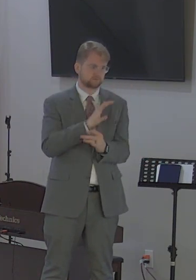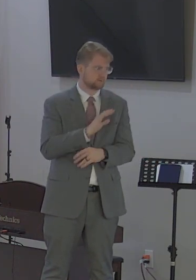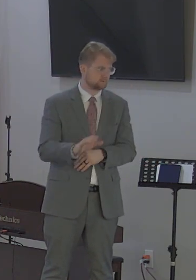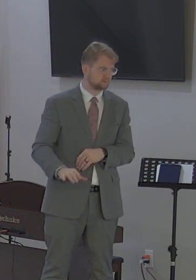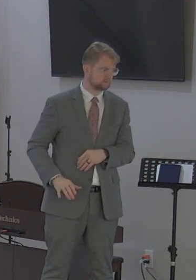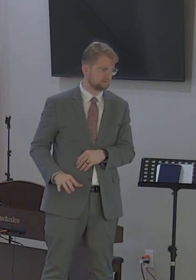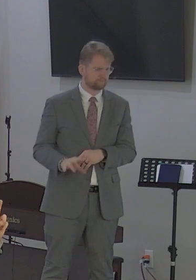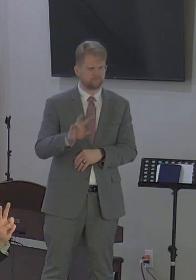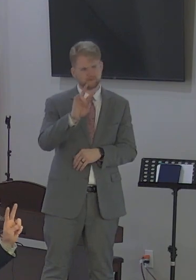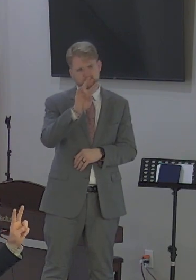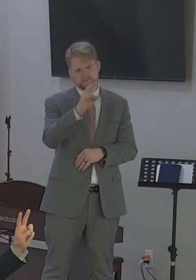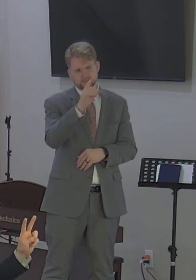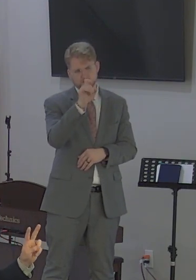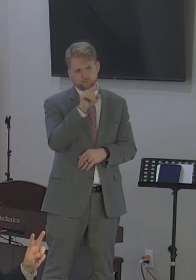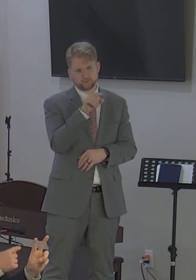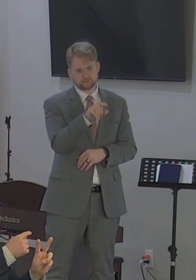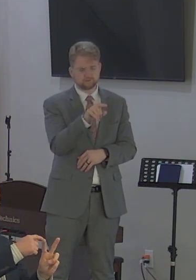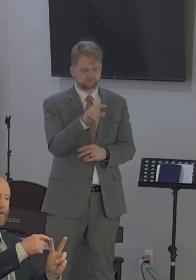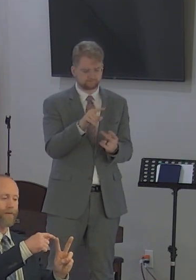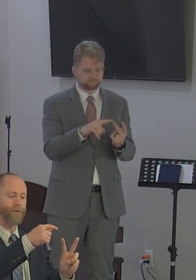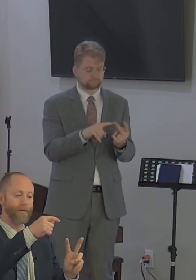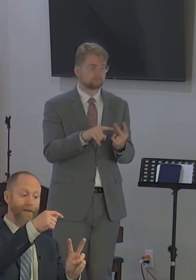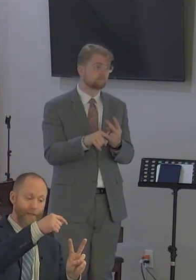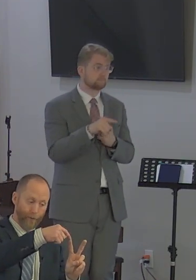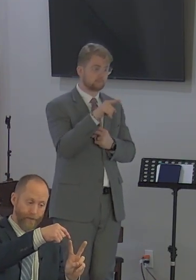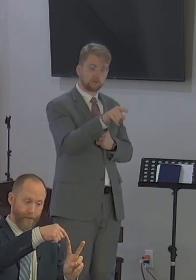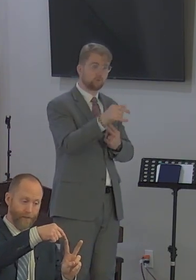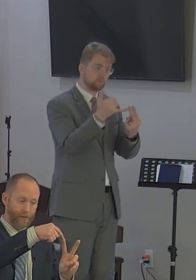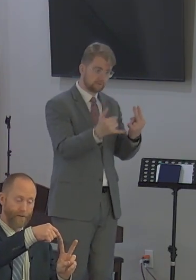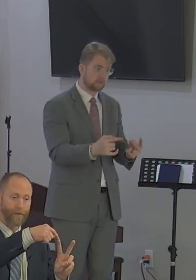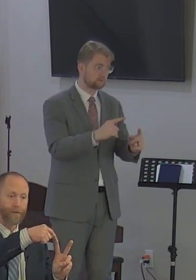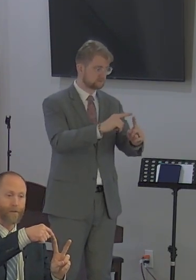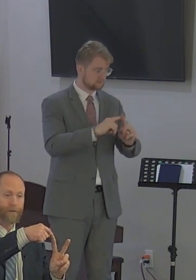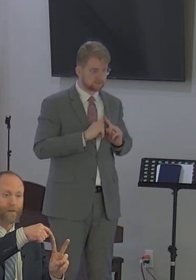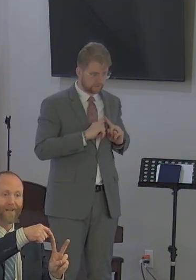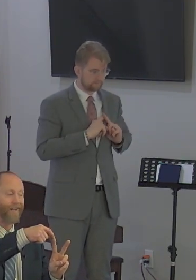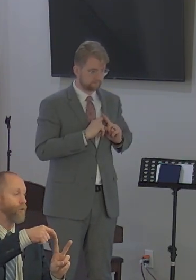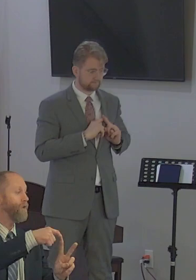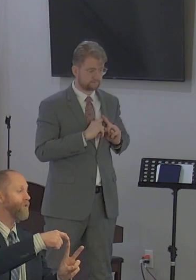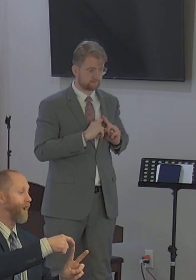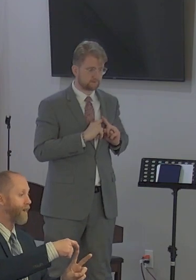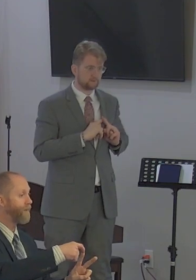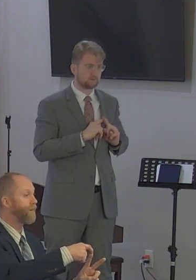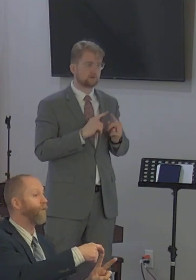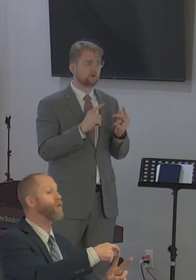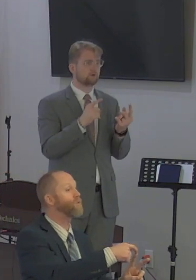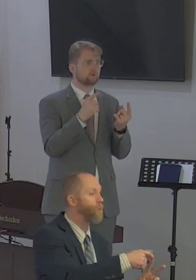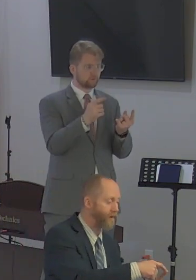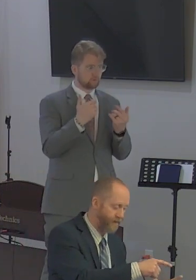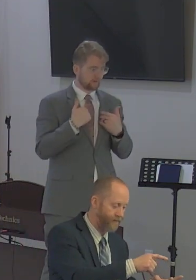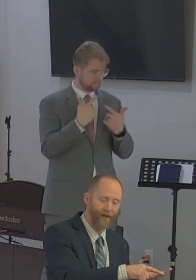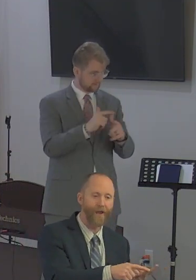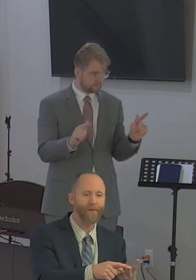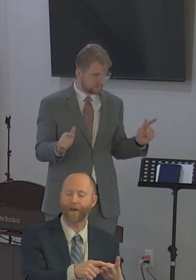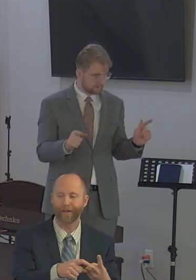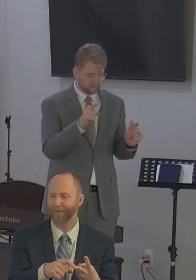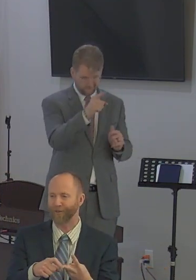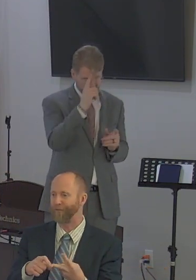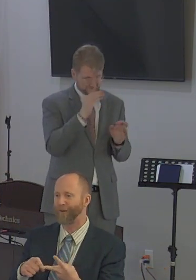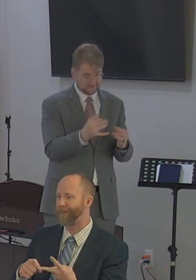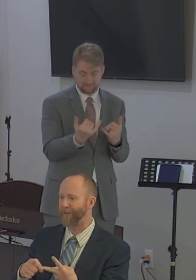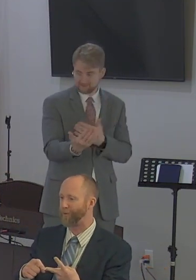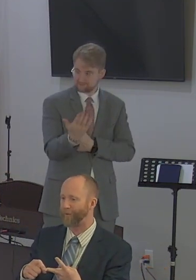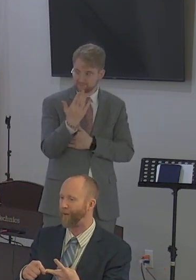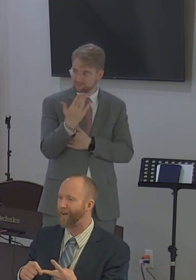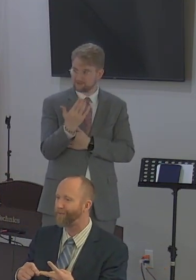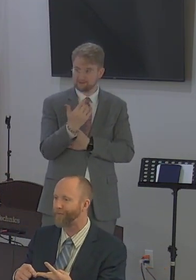Just a second question. If you've now been saved and you have liberty, and you decide this morning, I'm not going to serve